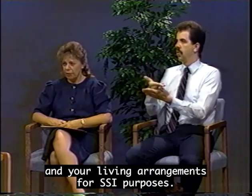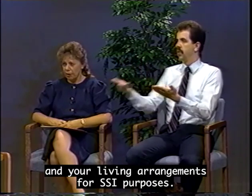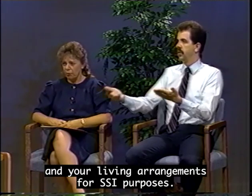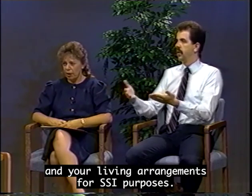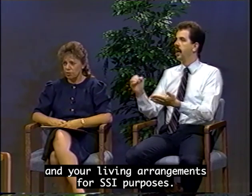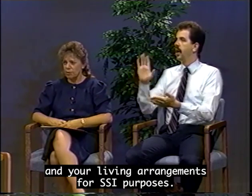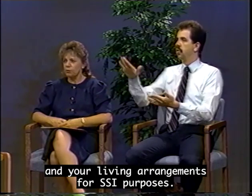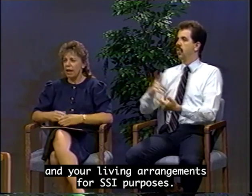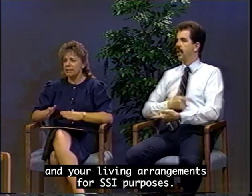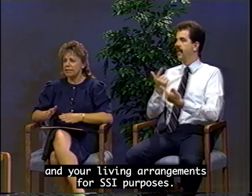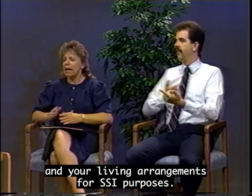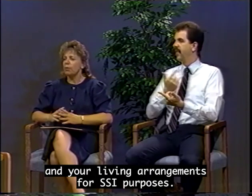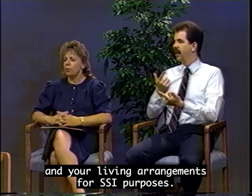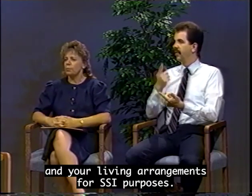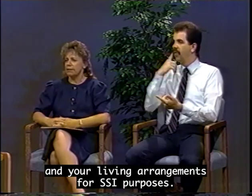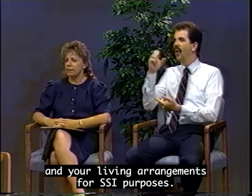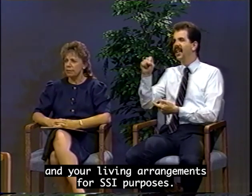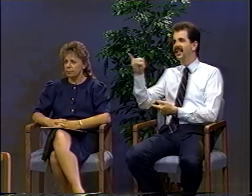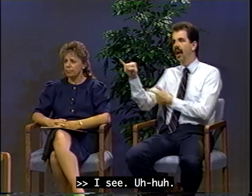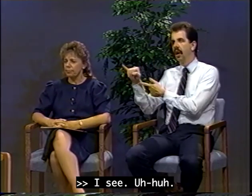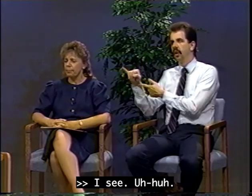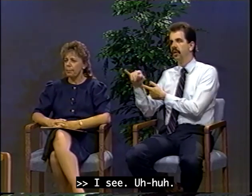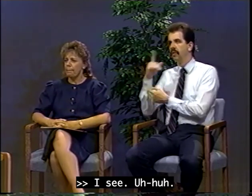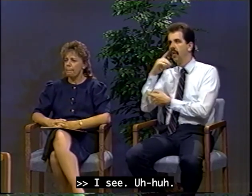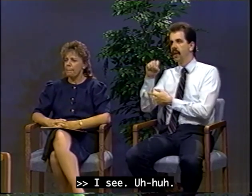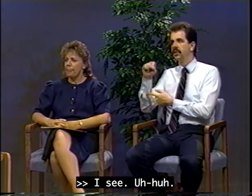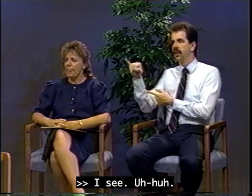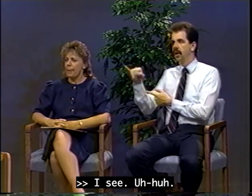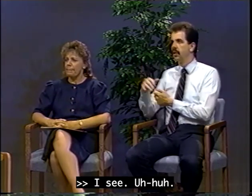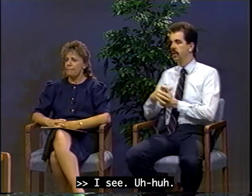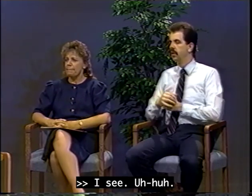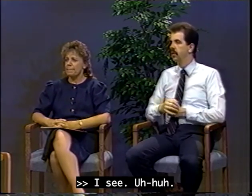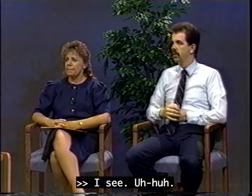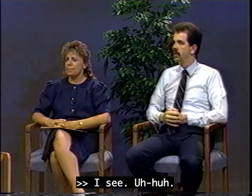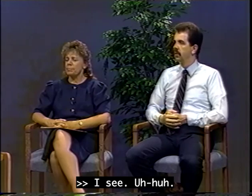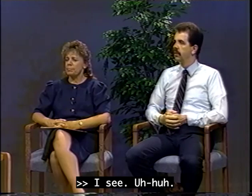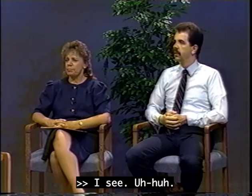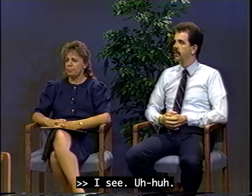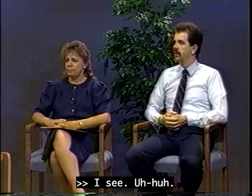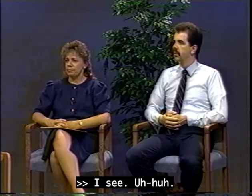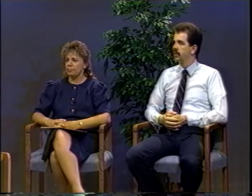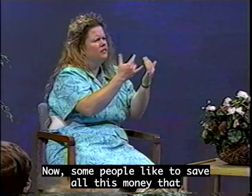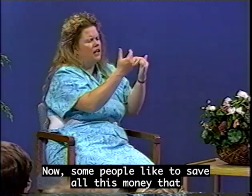and your living arrangements for SSI purposes. I see.